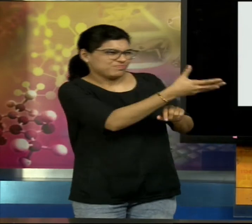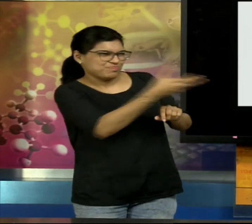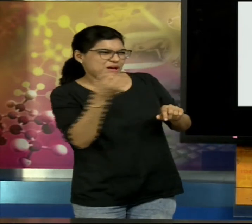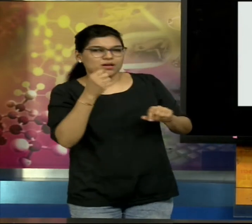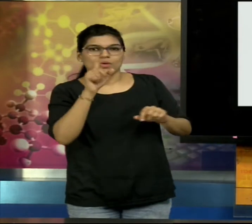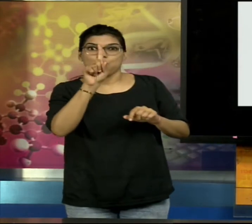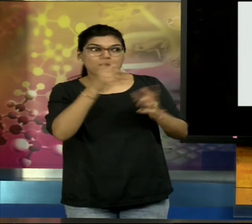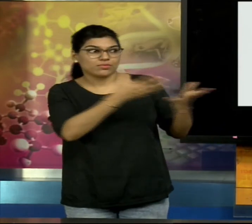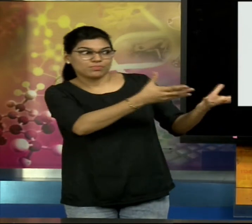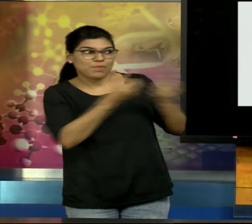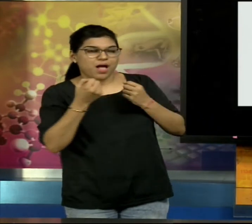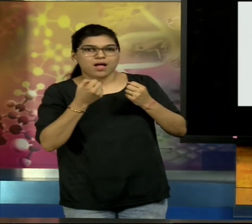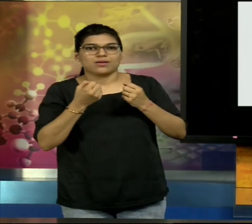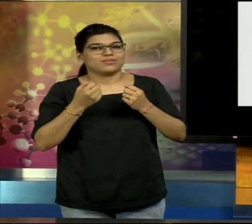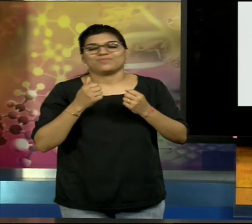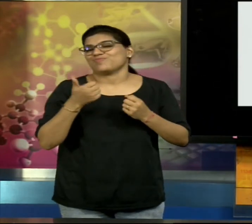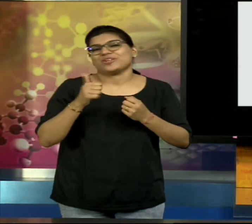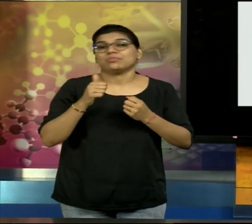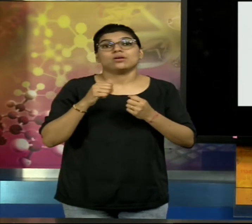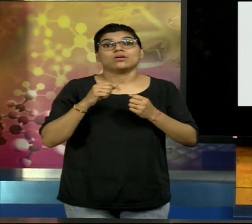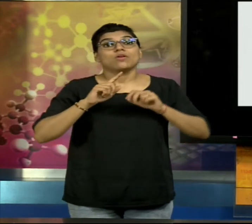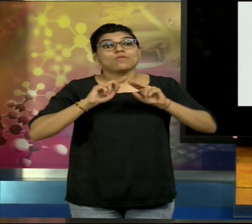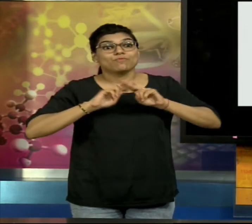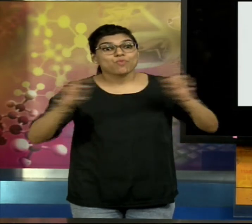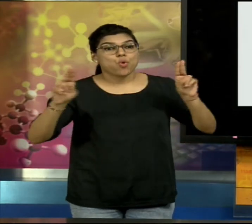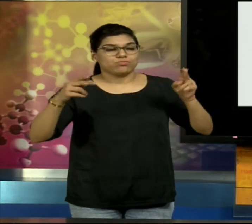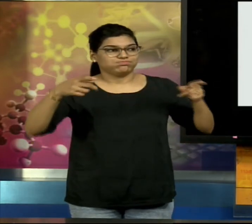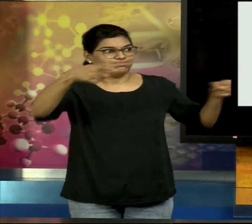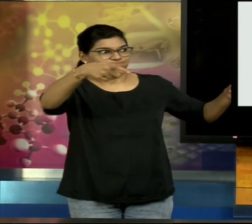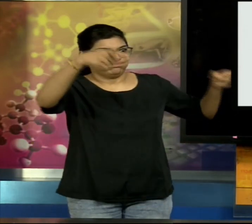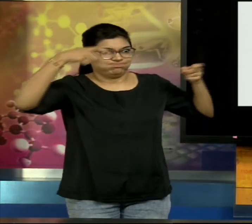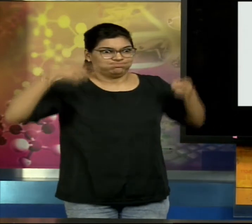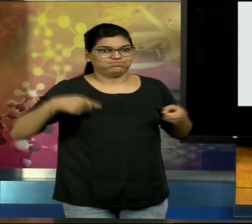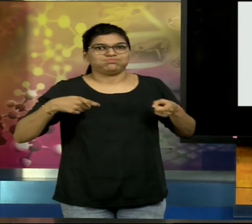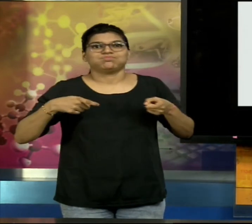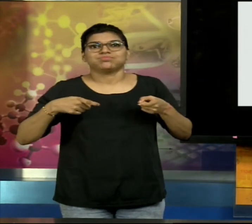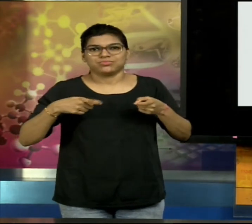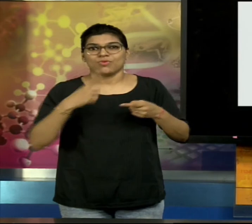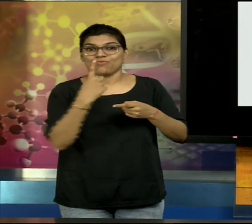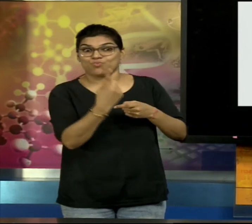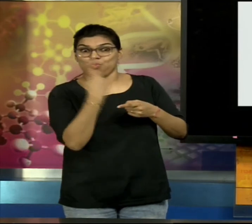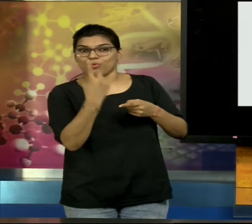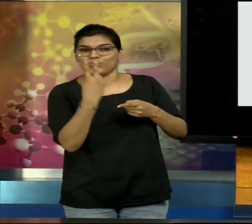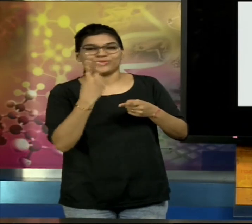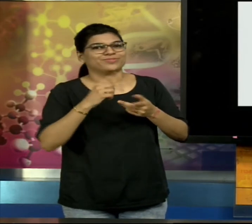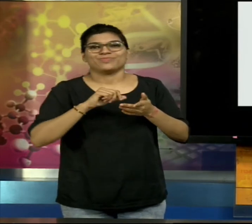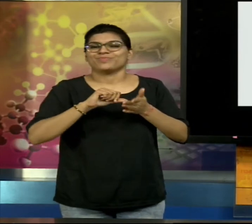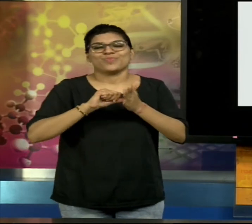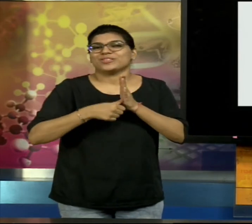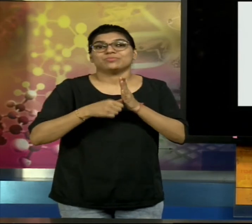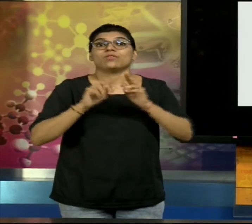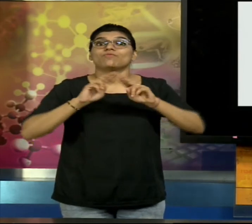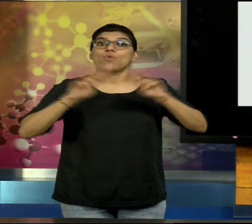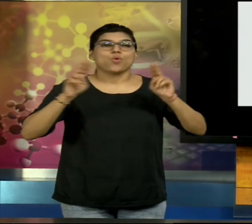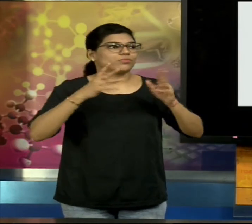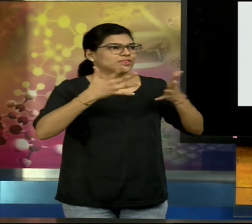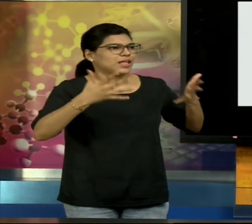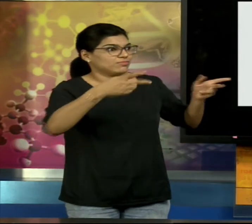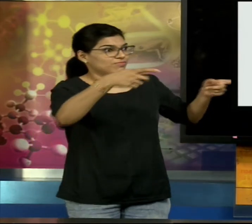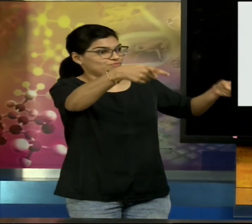when any person, any customer wants to buy any one thing, then he cannot buy one thing, but he